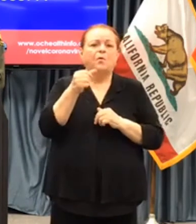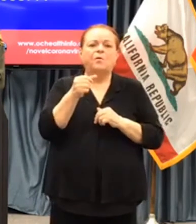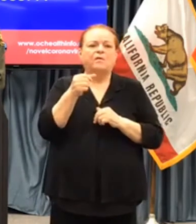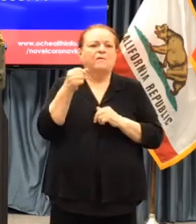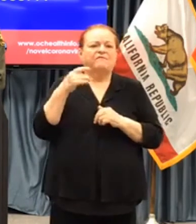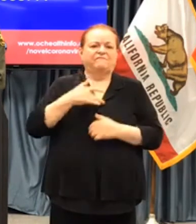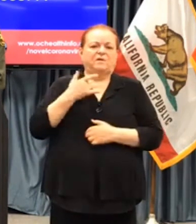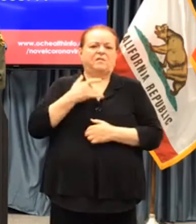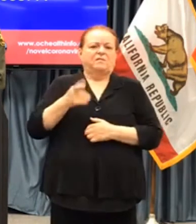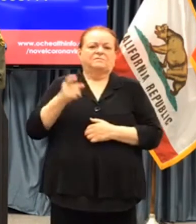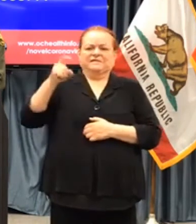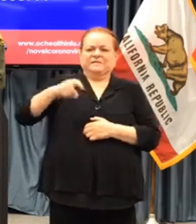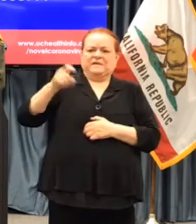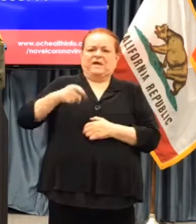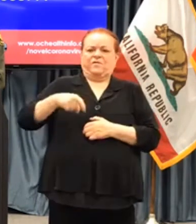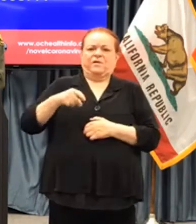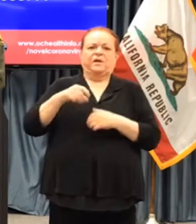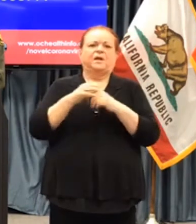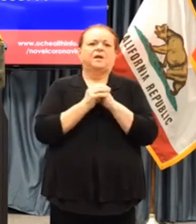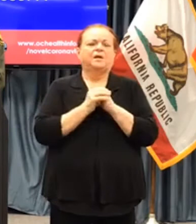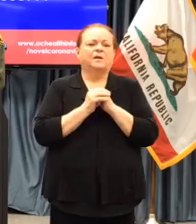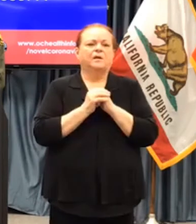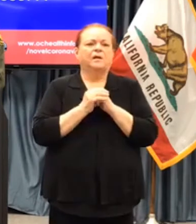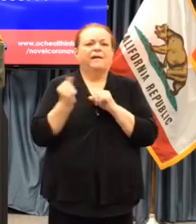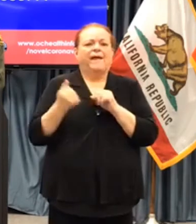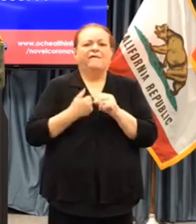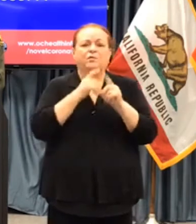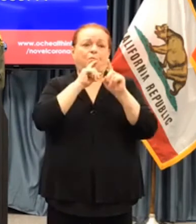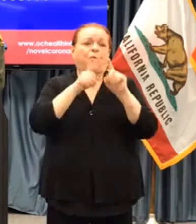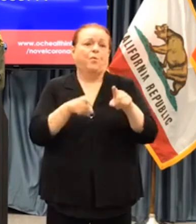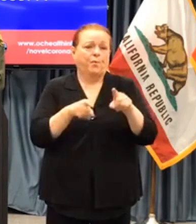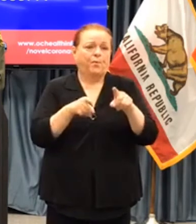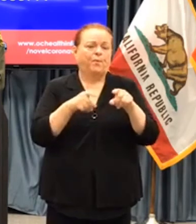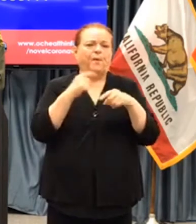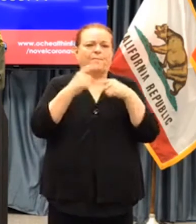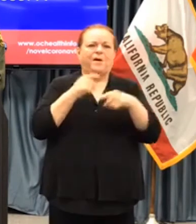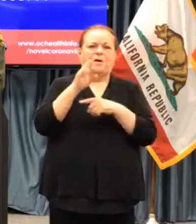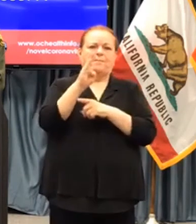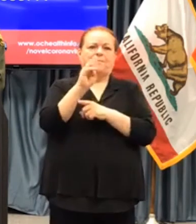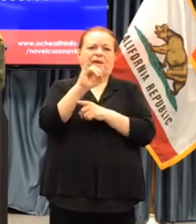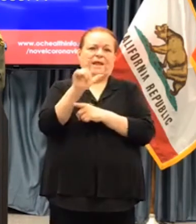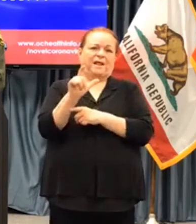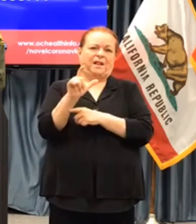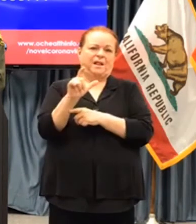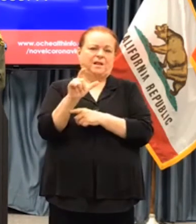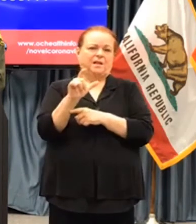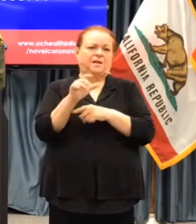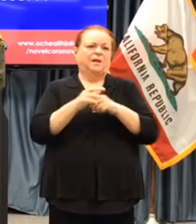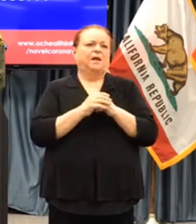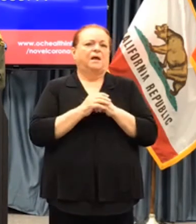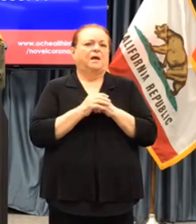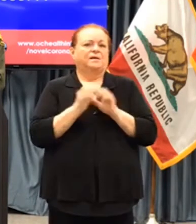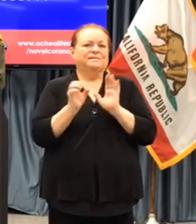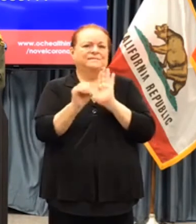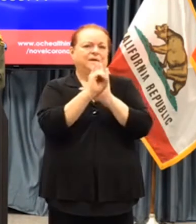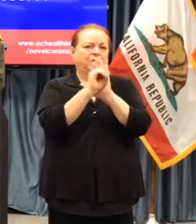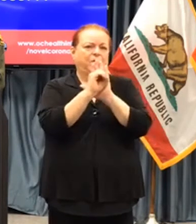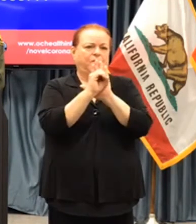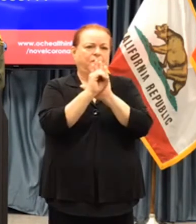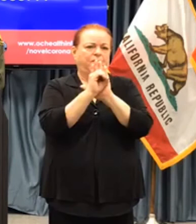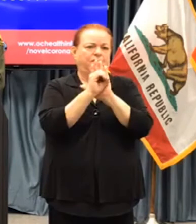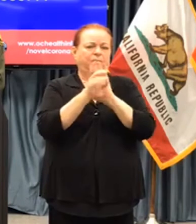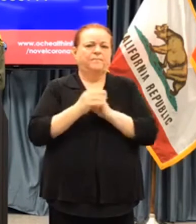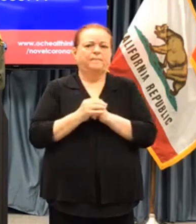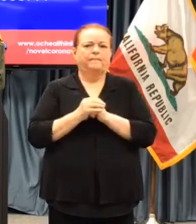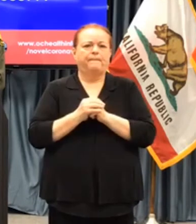order, albeit the argument on whether it's went too far or not, but I'd argue that it definitely goes too far if it stays valid 90 days